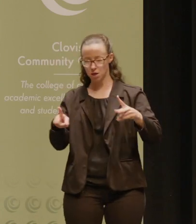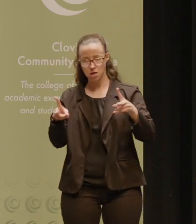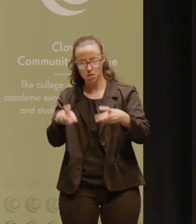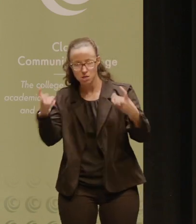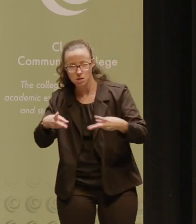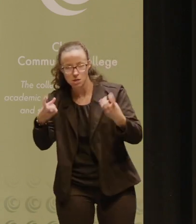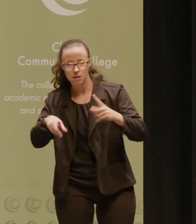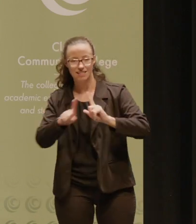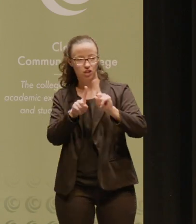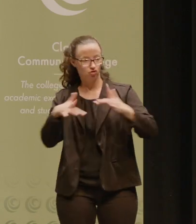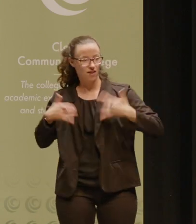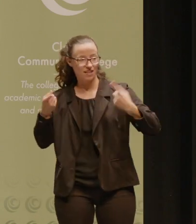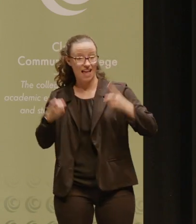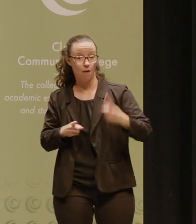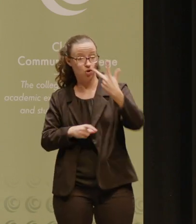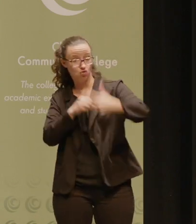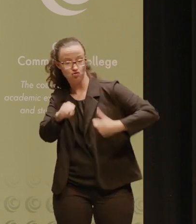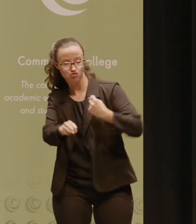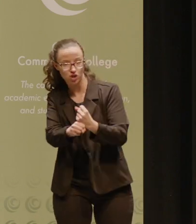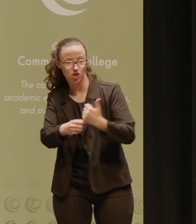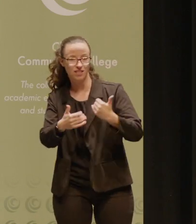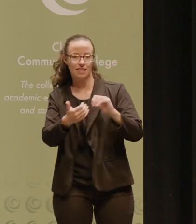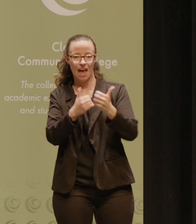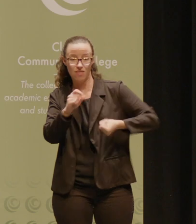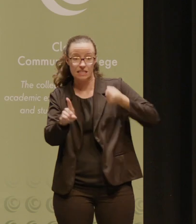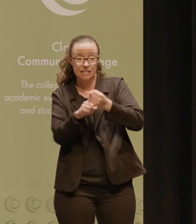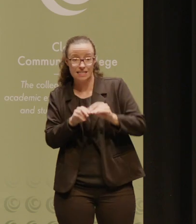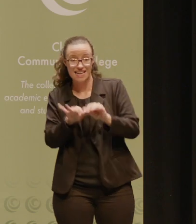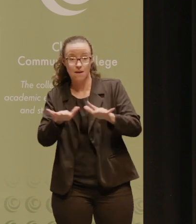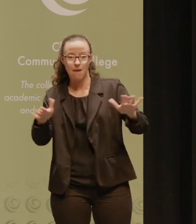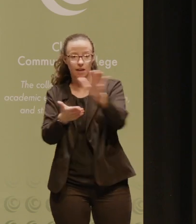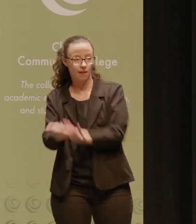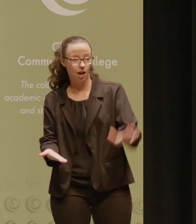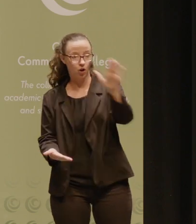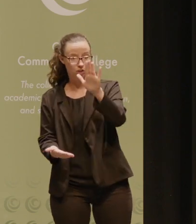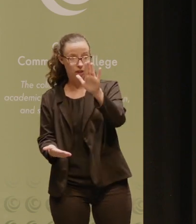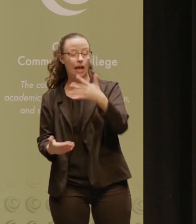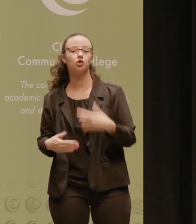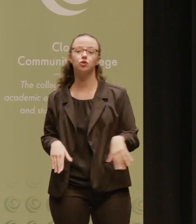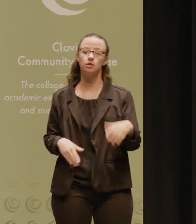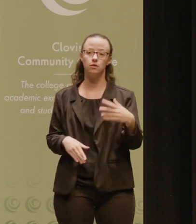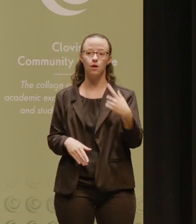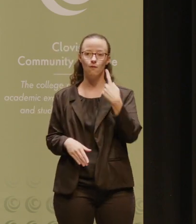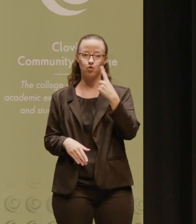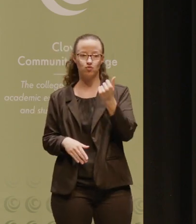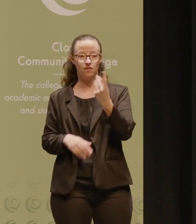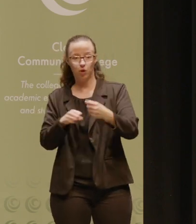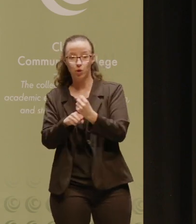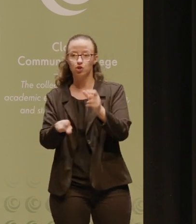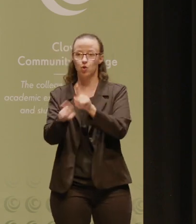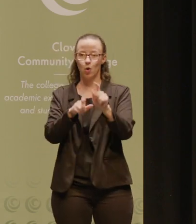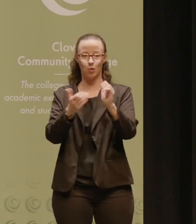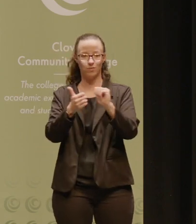that have happened over the past 3 years that have had an impact on higher education and for the past 3 years and in the